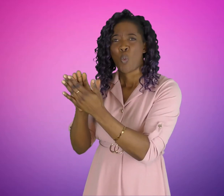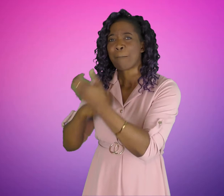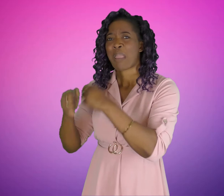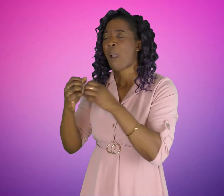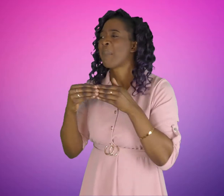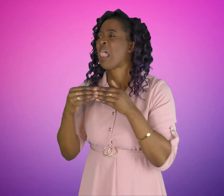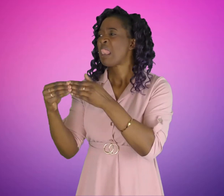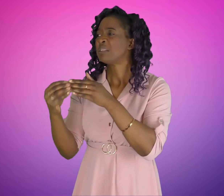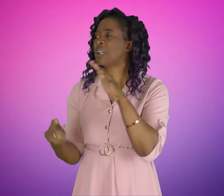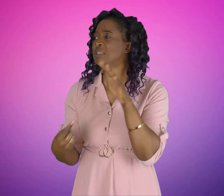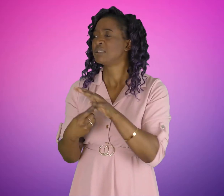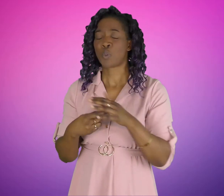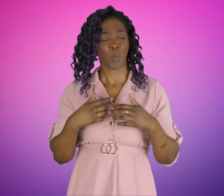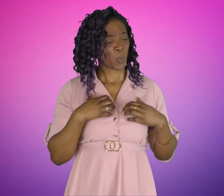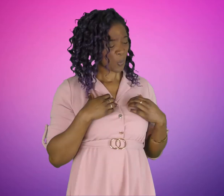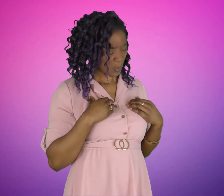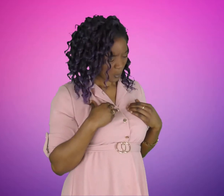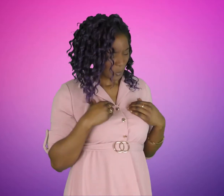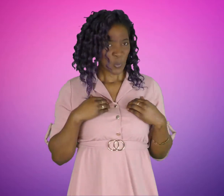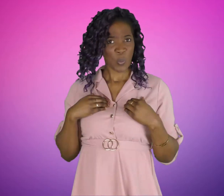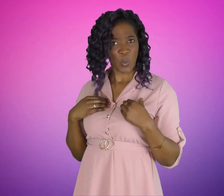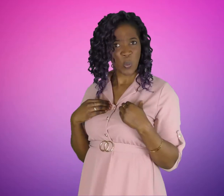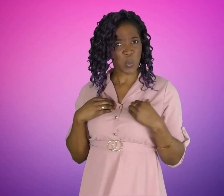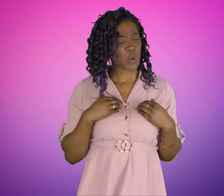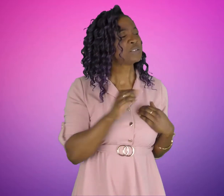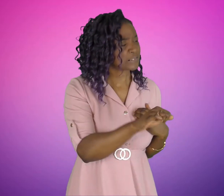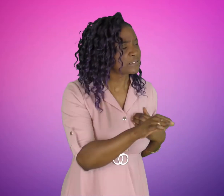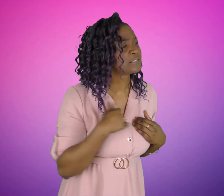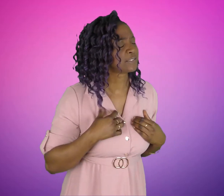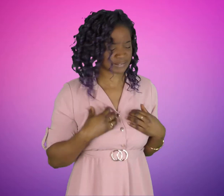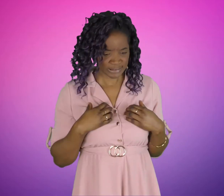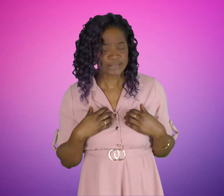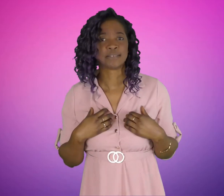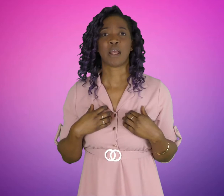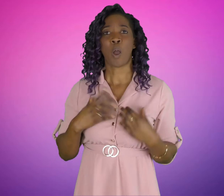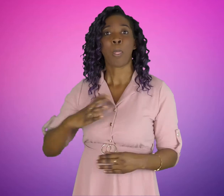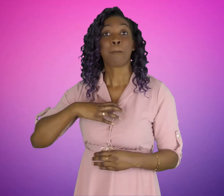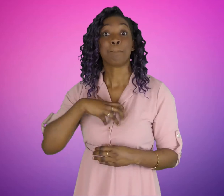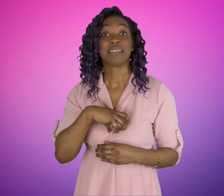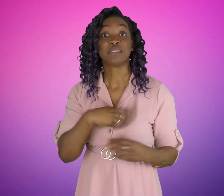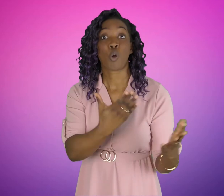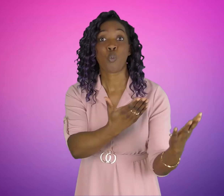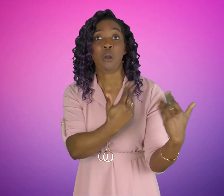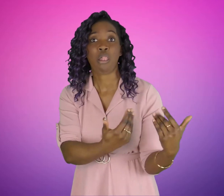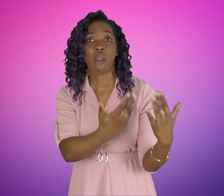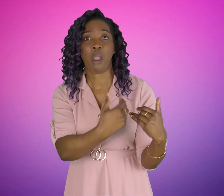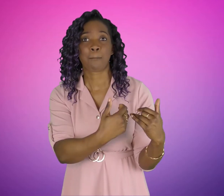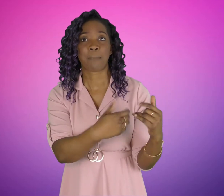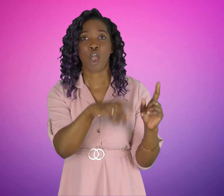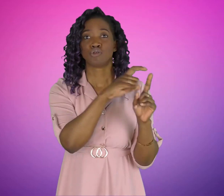this idea. Fraptious, delectable, ominous tapioca. And the ministers welcomed Dom and Nick into their hard-working team.